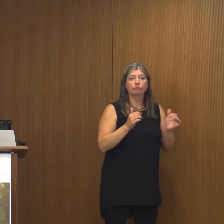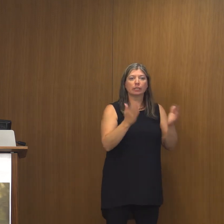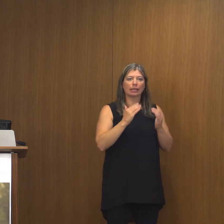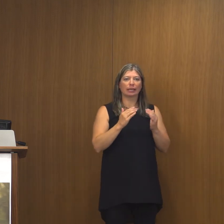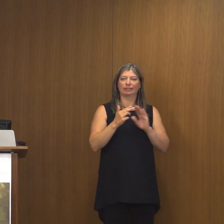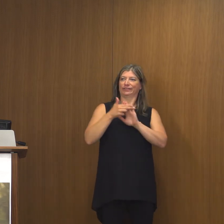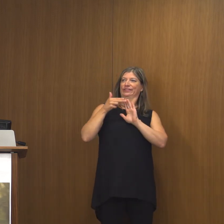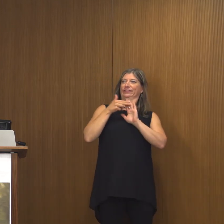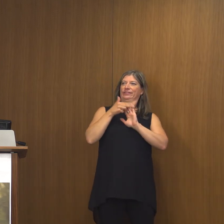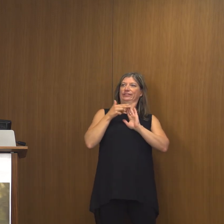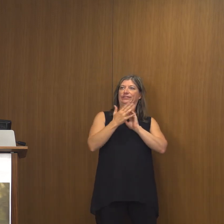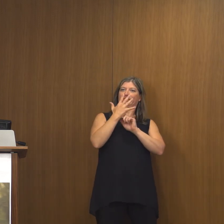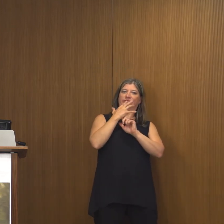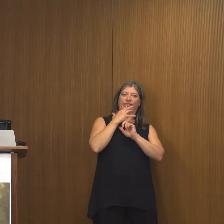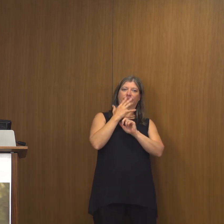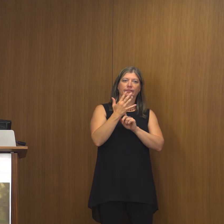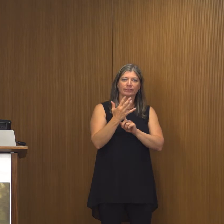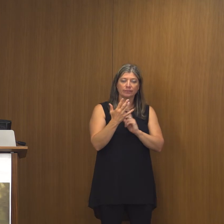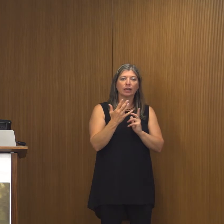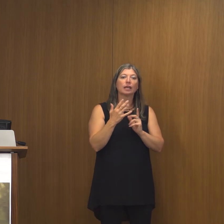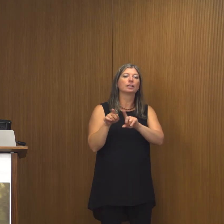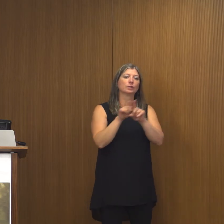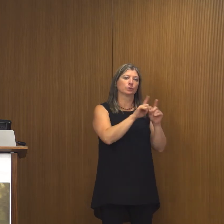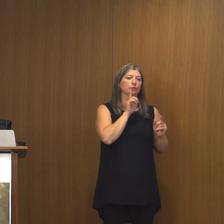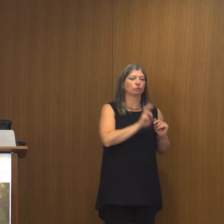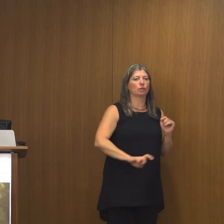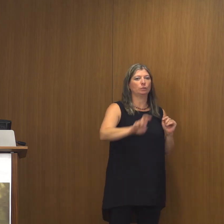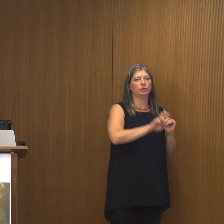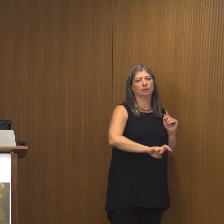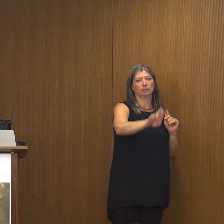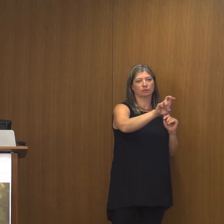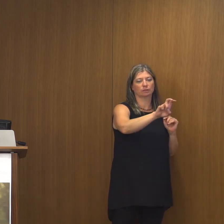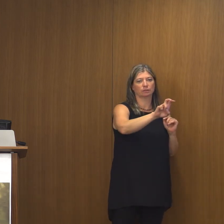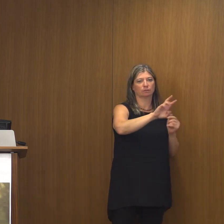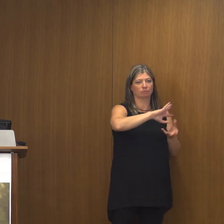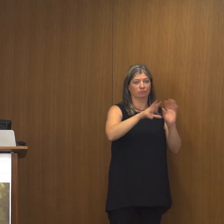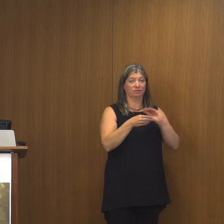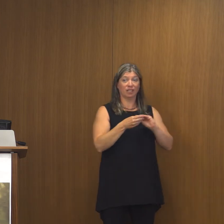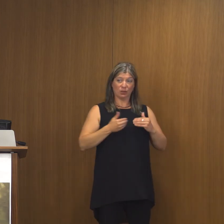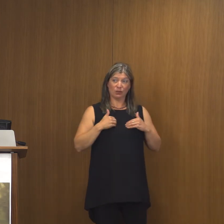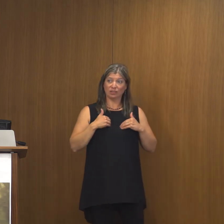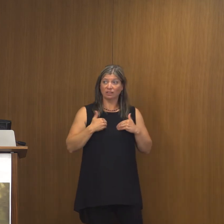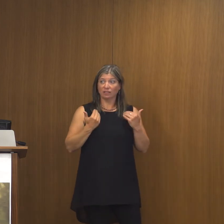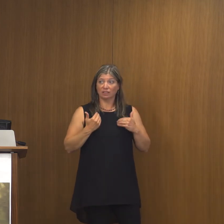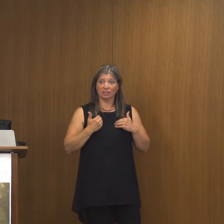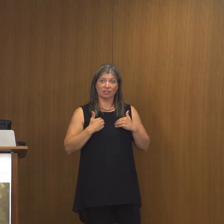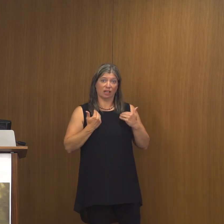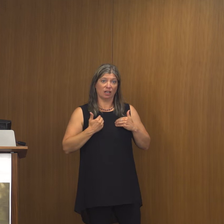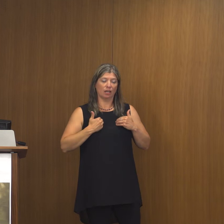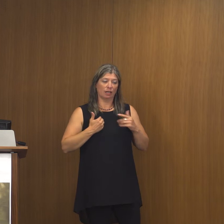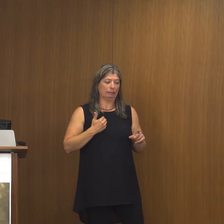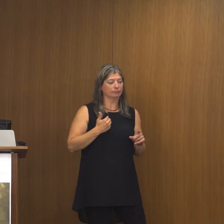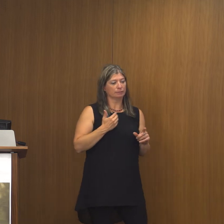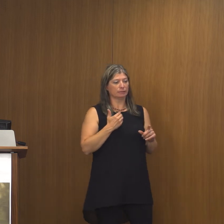stigma and tolerance from the part of others, and also transportation. So those are young, older adolescents,